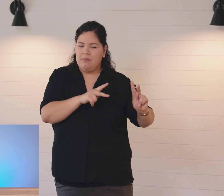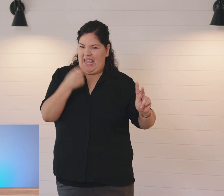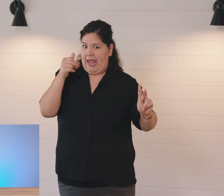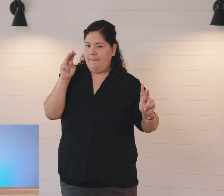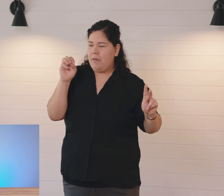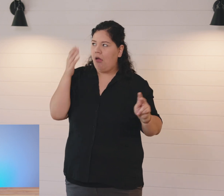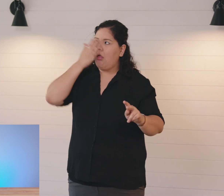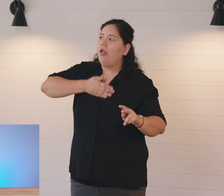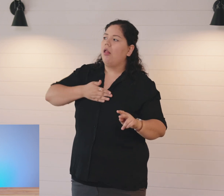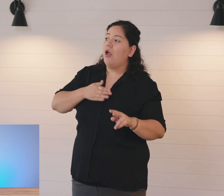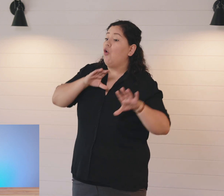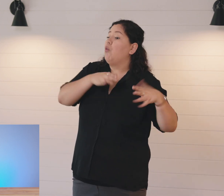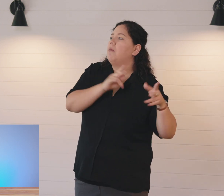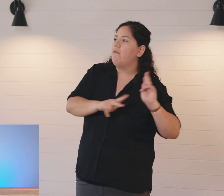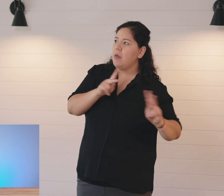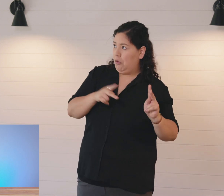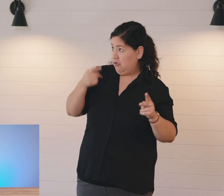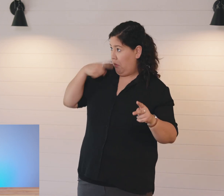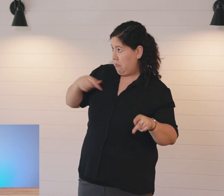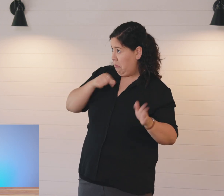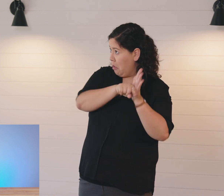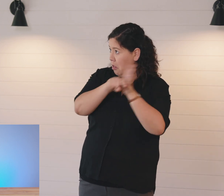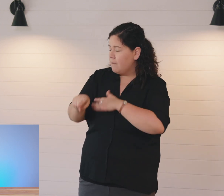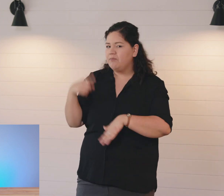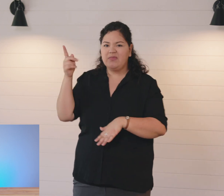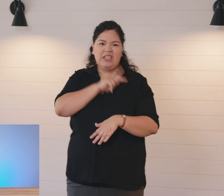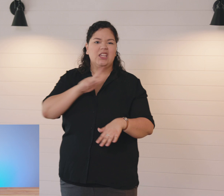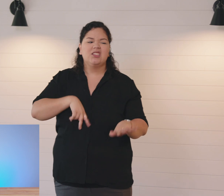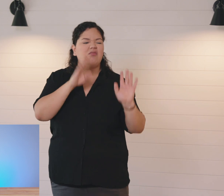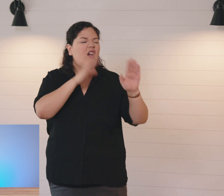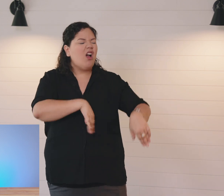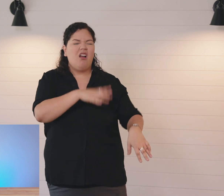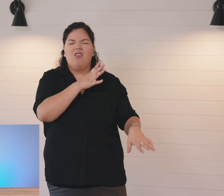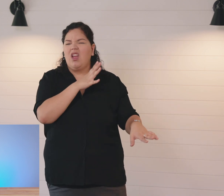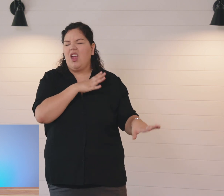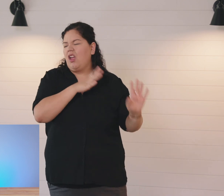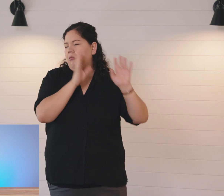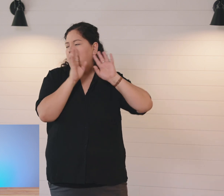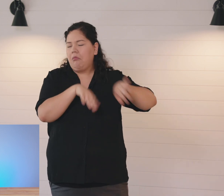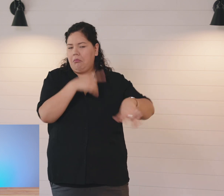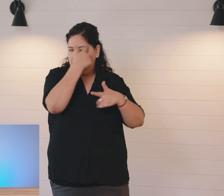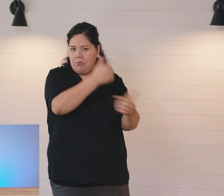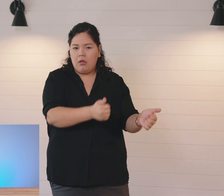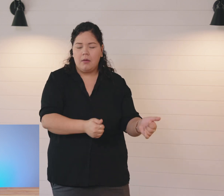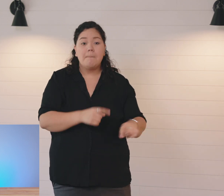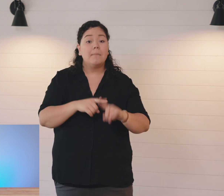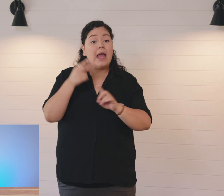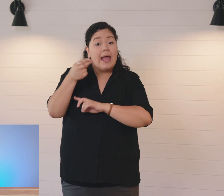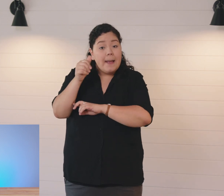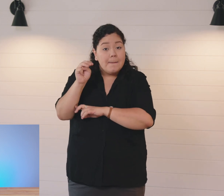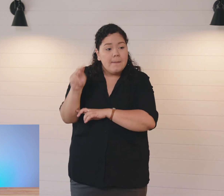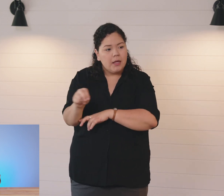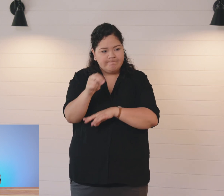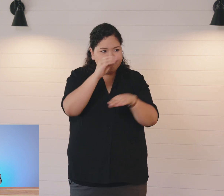are real bad guys. Can I have permission to kill them all? And the king's like, hey, whatever, Haman, as long as I don't have to think about it, it's good. So Haman sends out